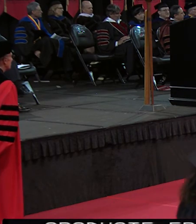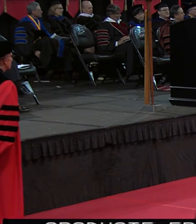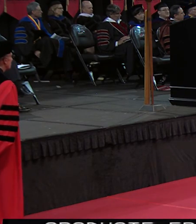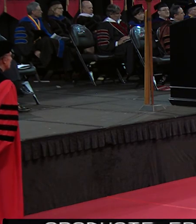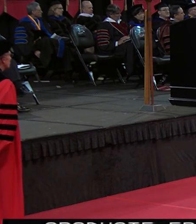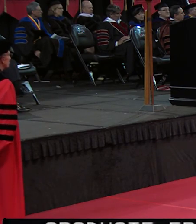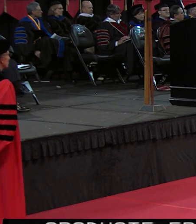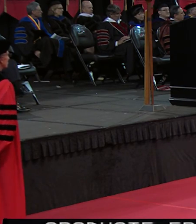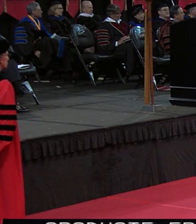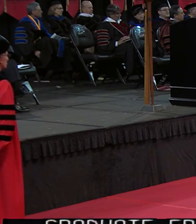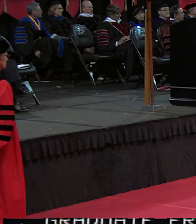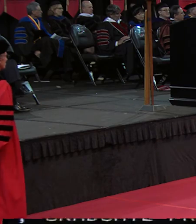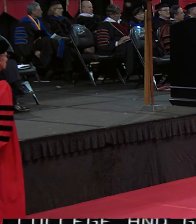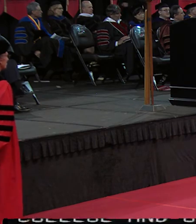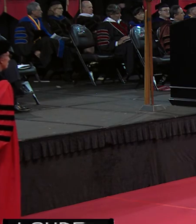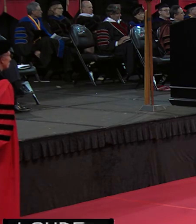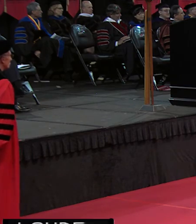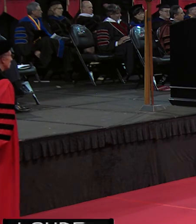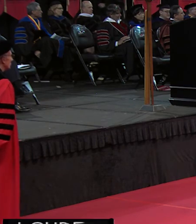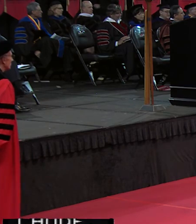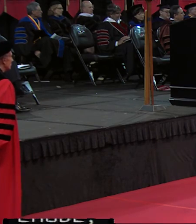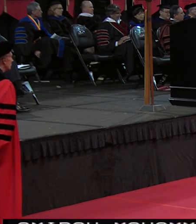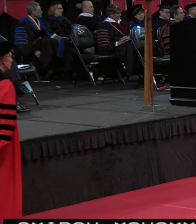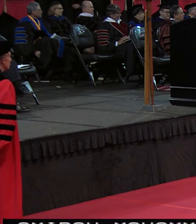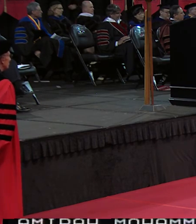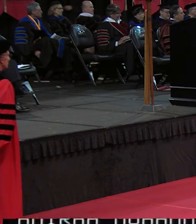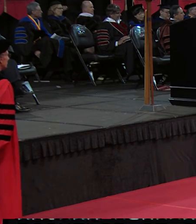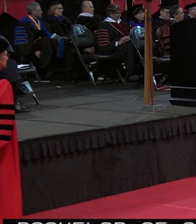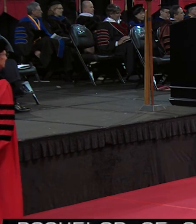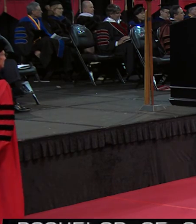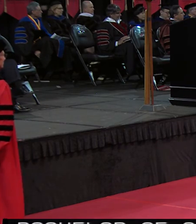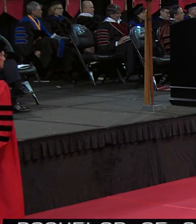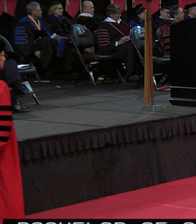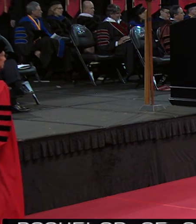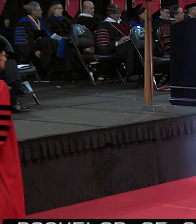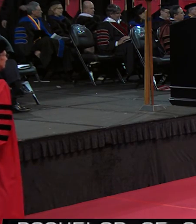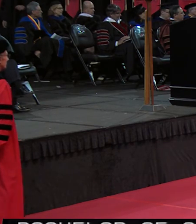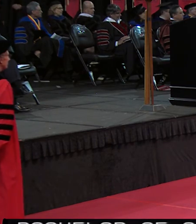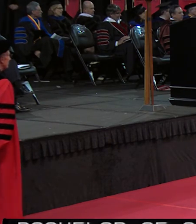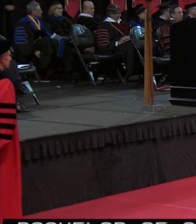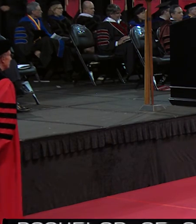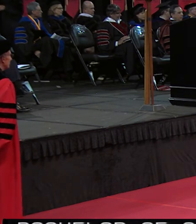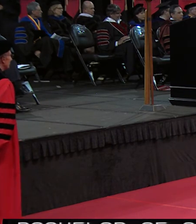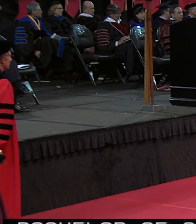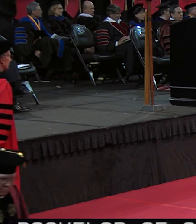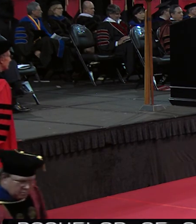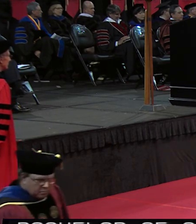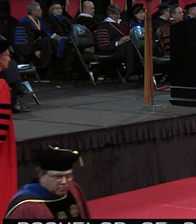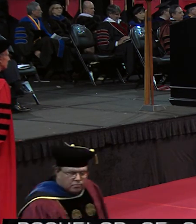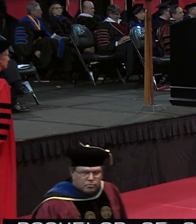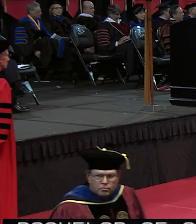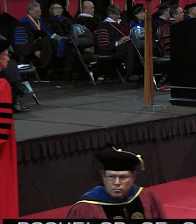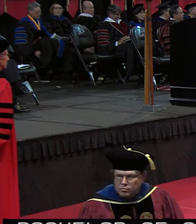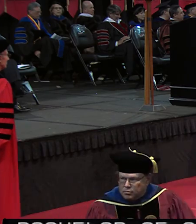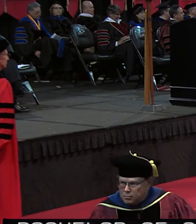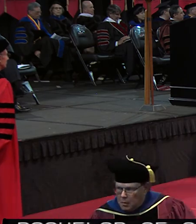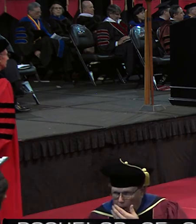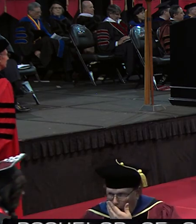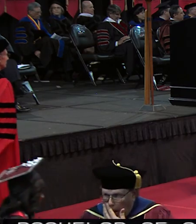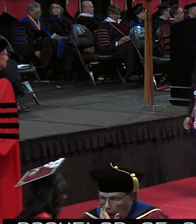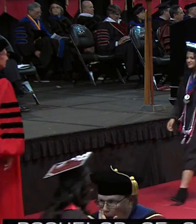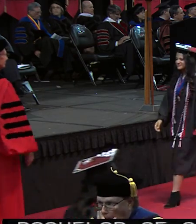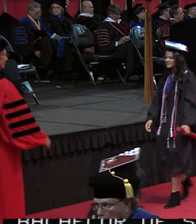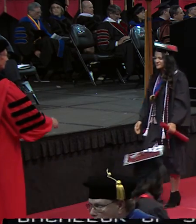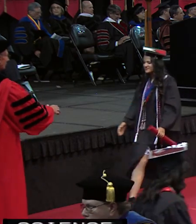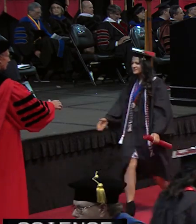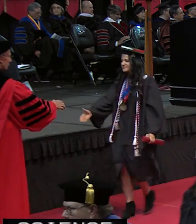Bachelor of Science in Political Science, graduating summa cum laude, Mason Blaine